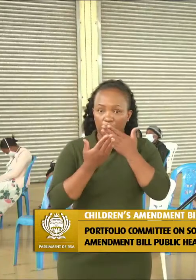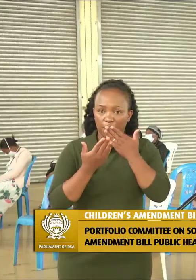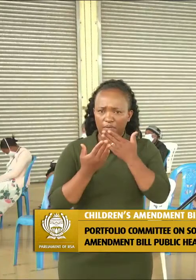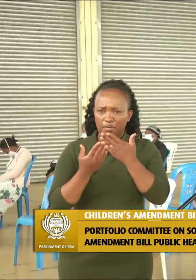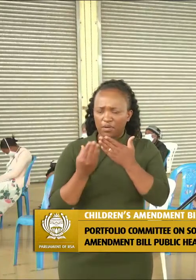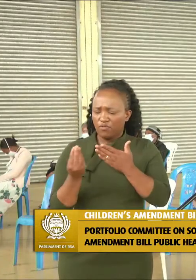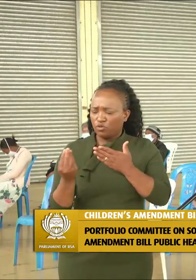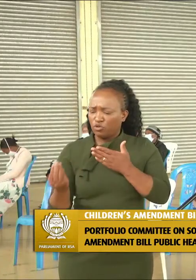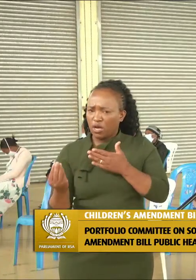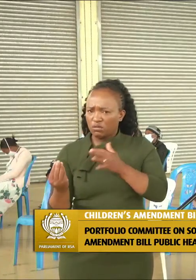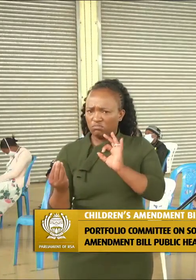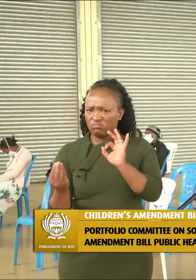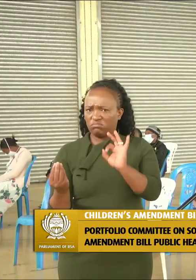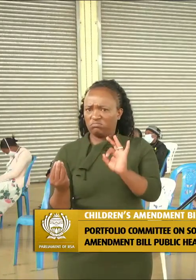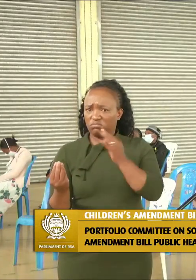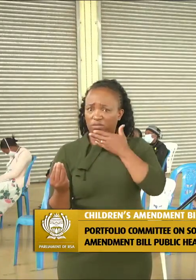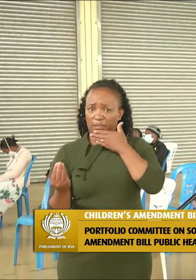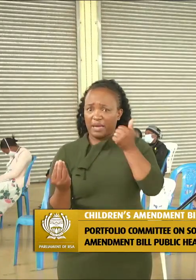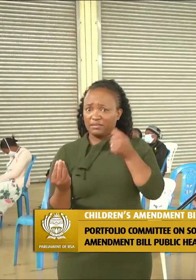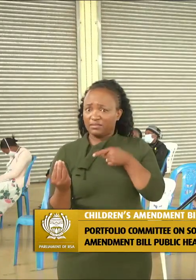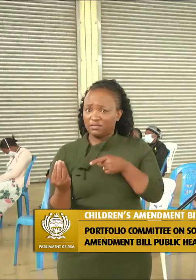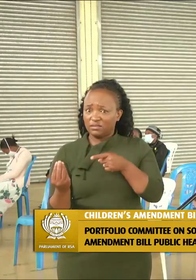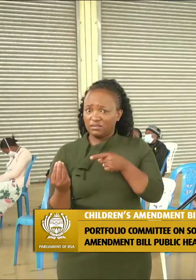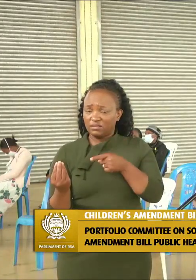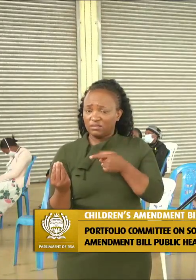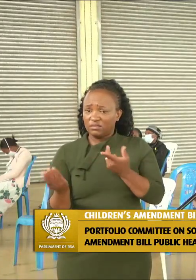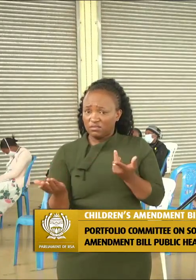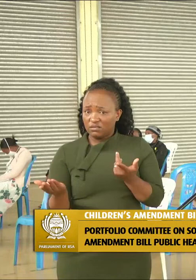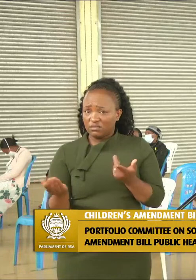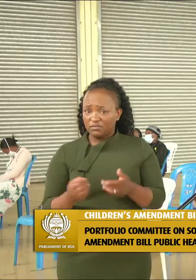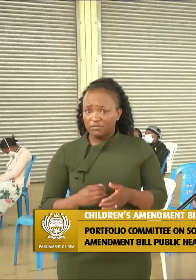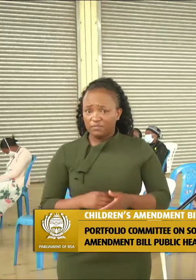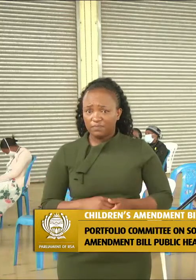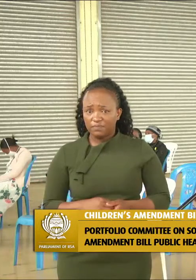yini ingane ukuthi ingabi naye ubaba?